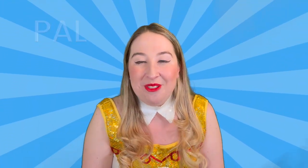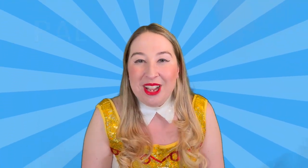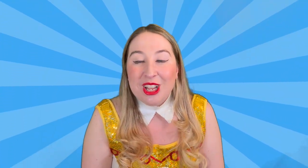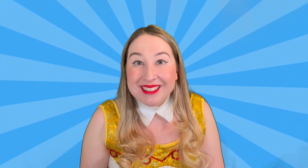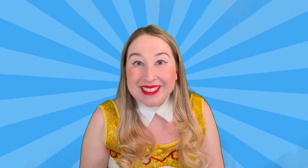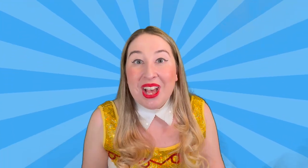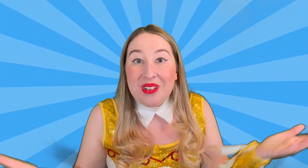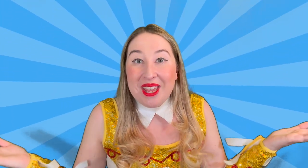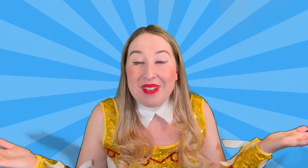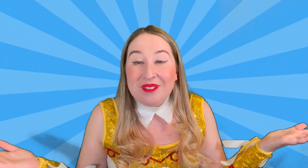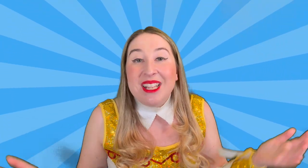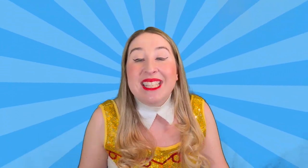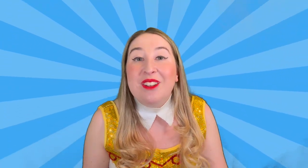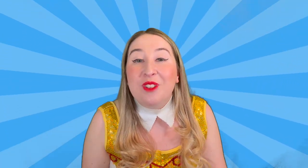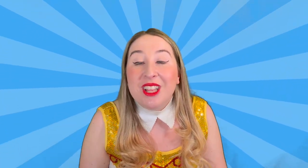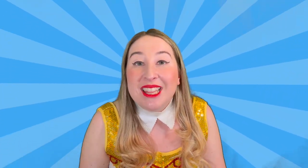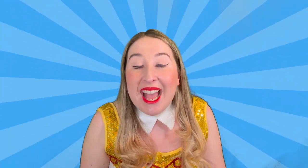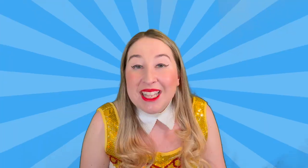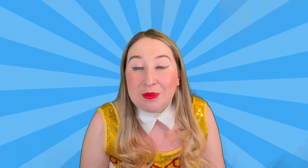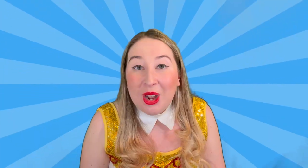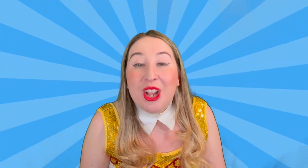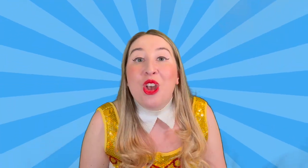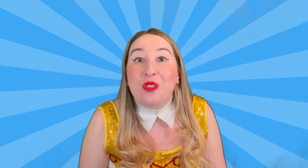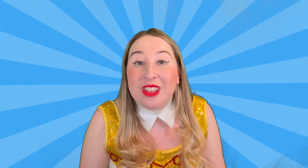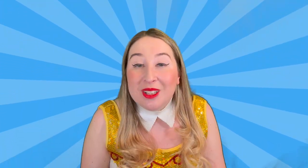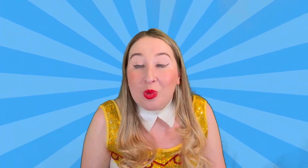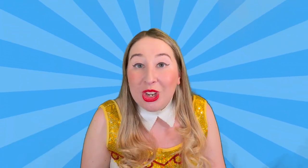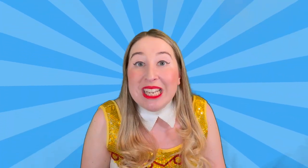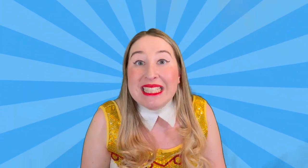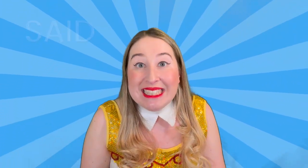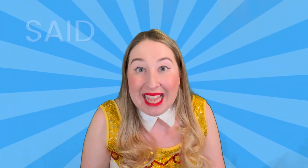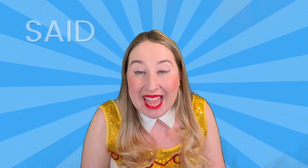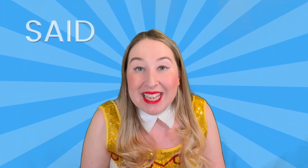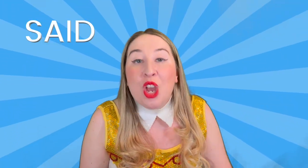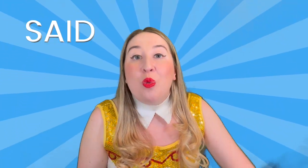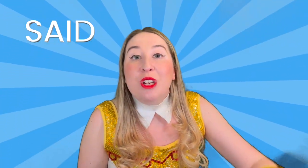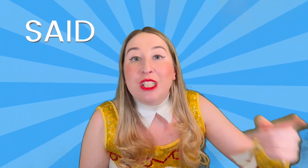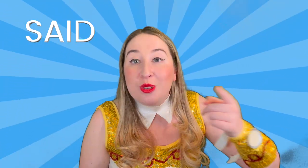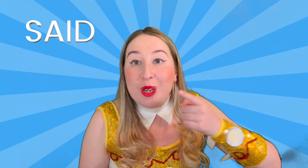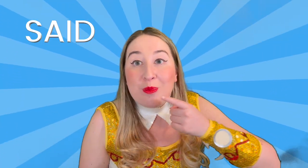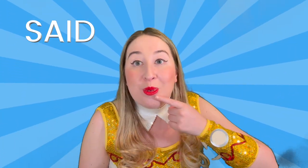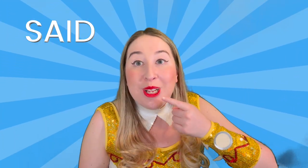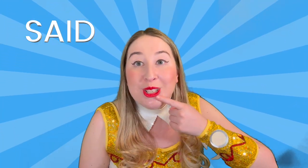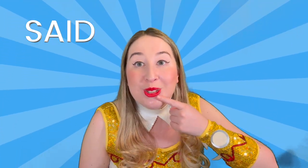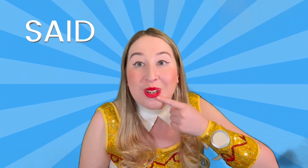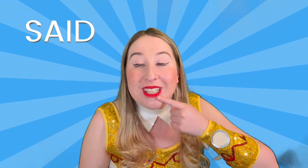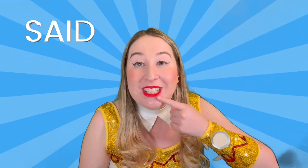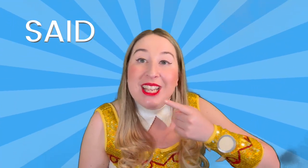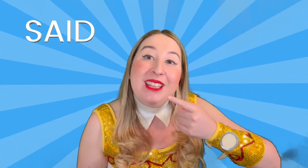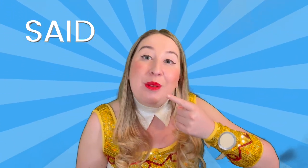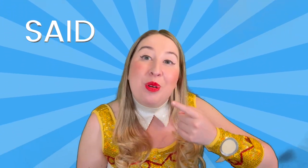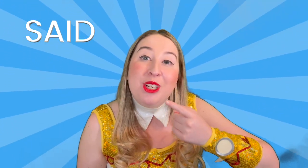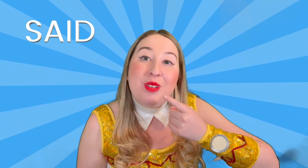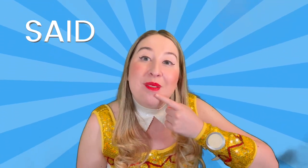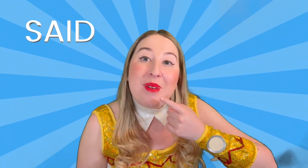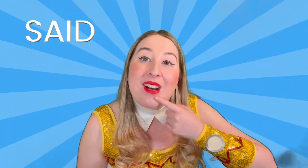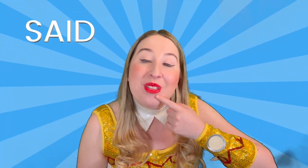Perfect. Okay, my friends, and for the last part, for the word said, we're just going to point to our chin, like point to our mouth